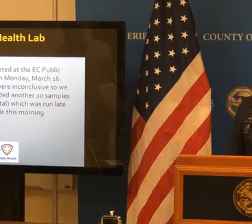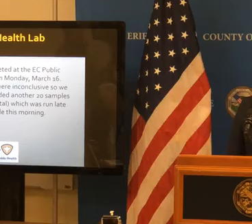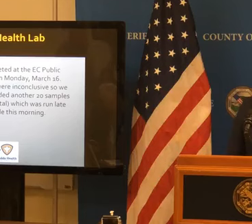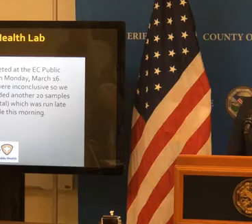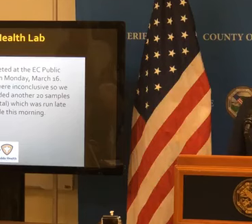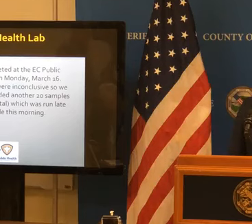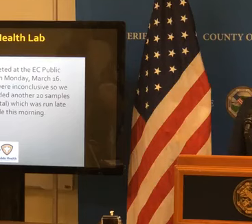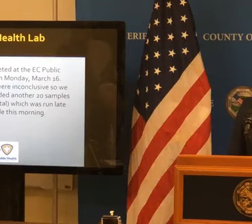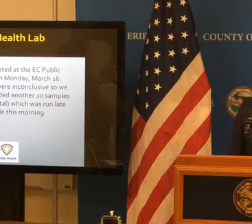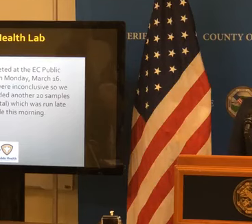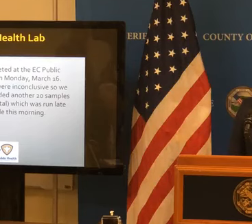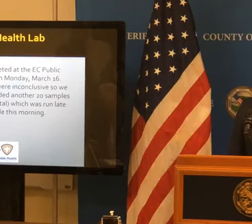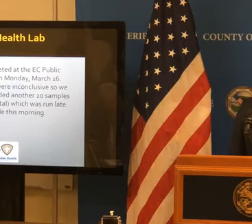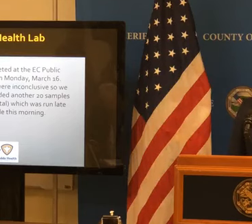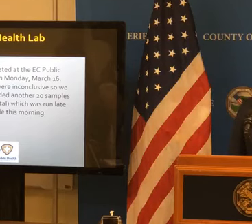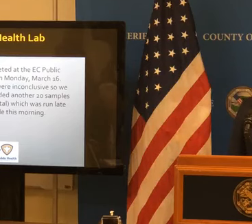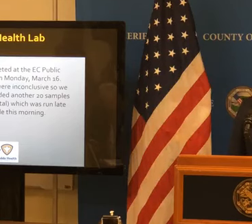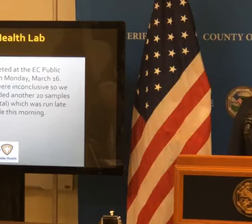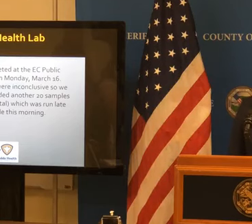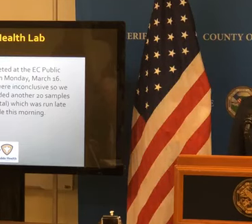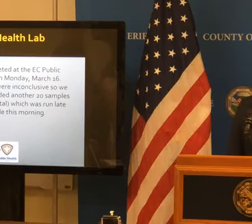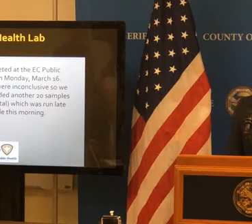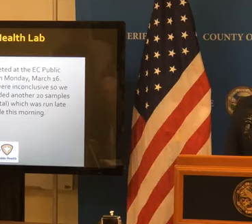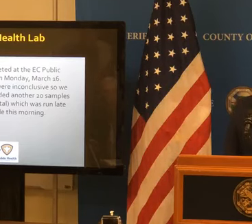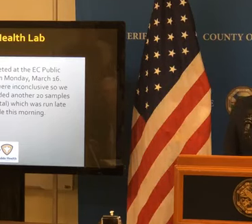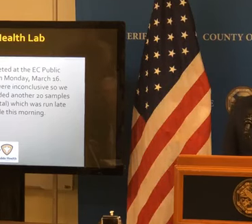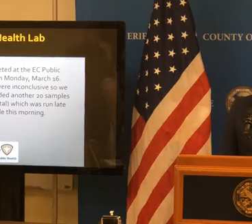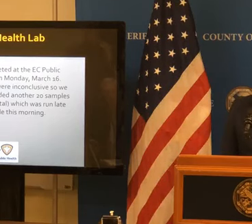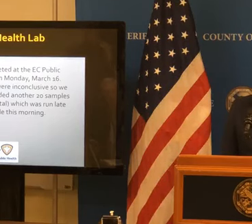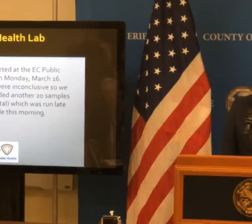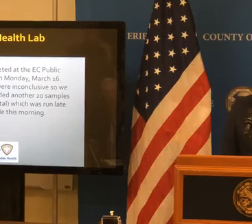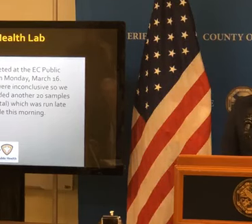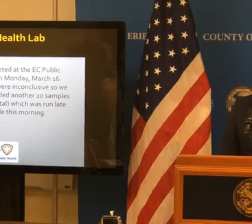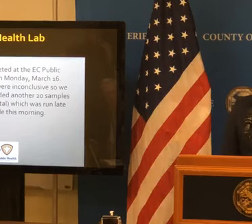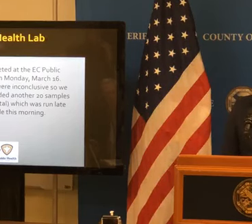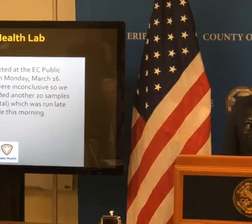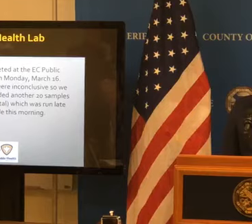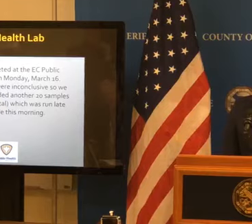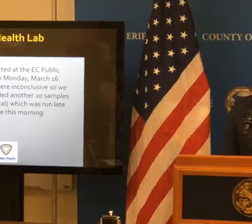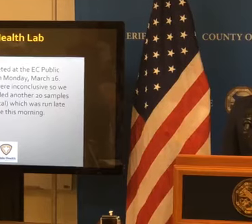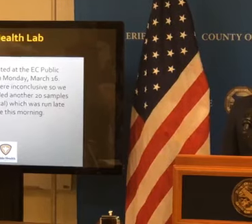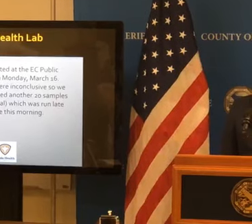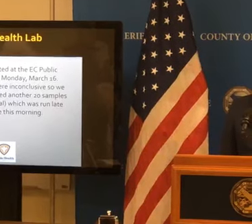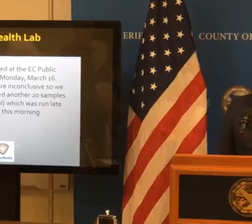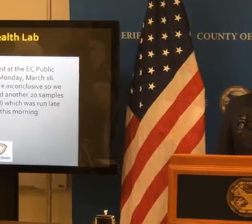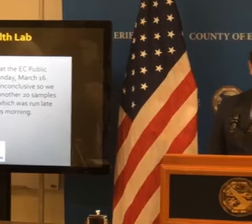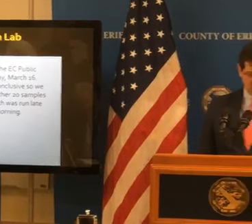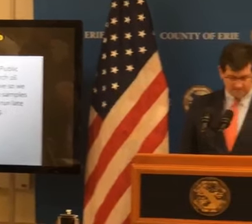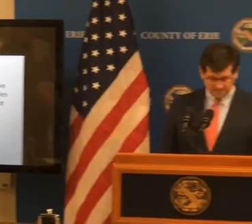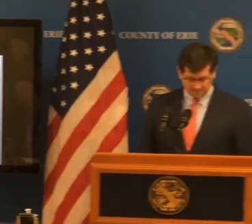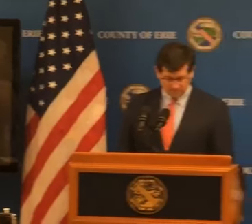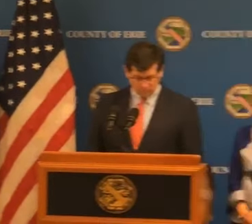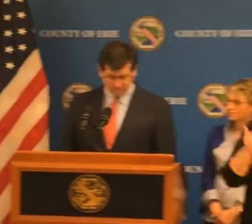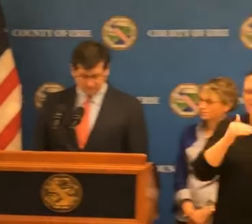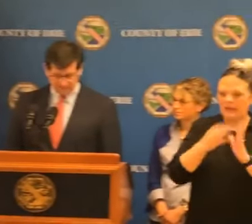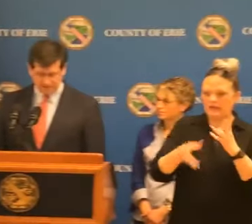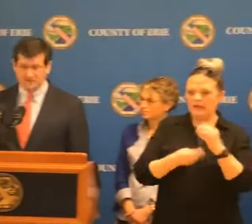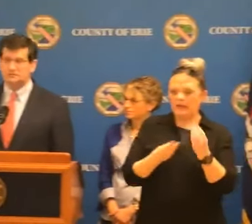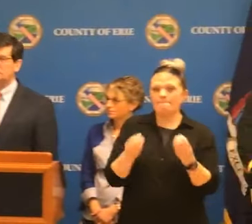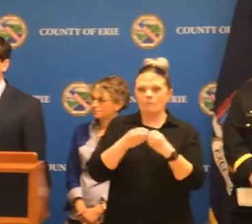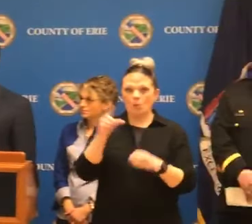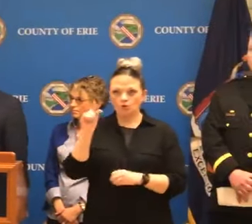The original batch of tests were inconclusive, so we decided to retest all samples and add another 20 samples